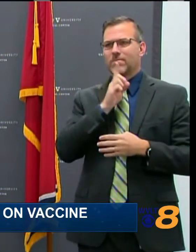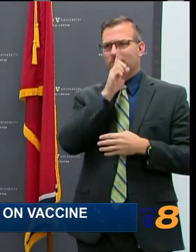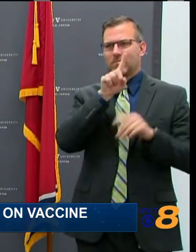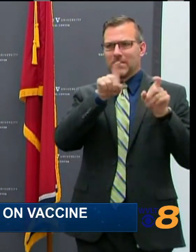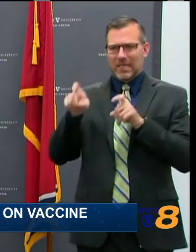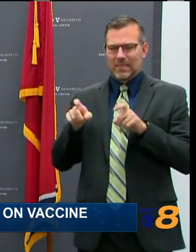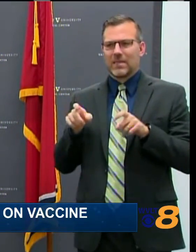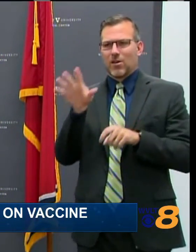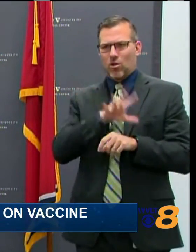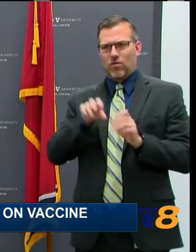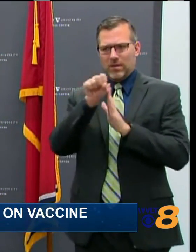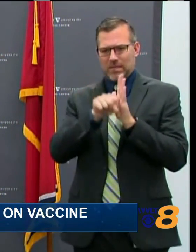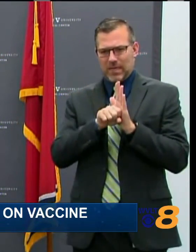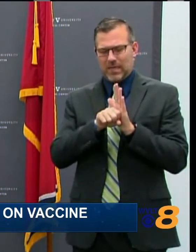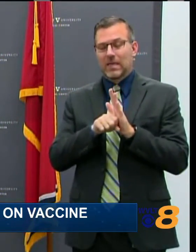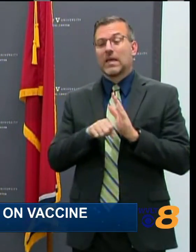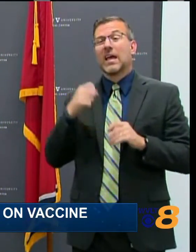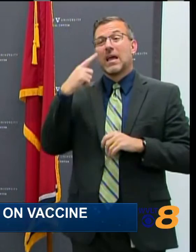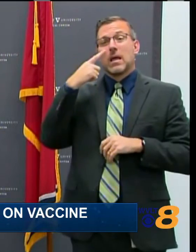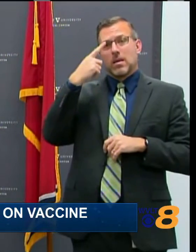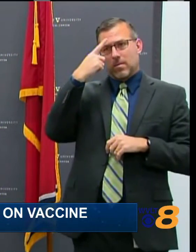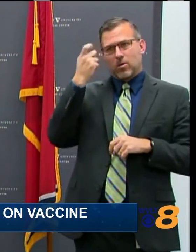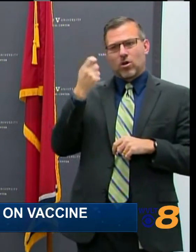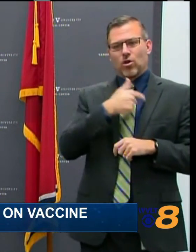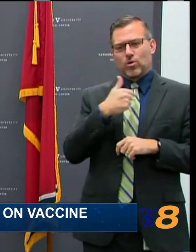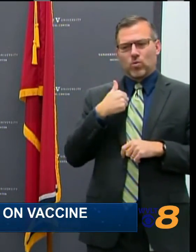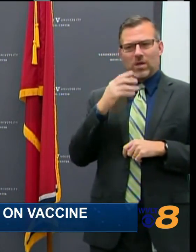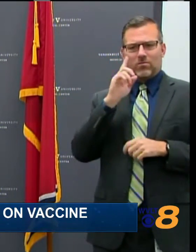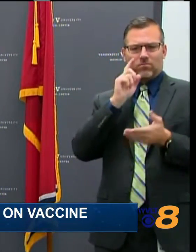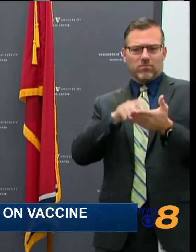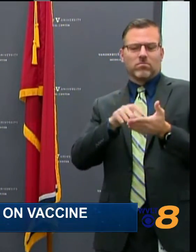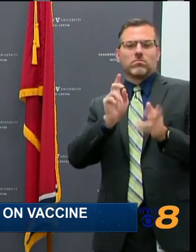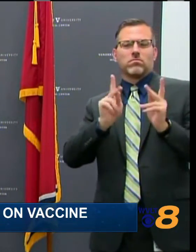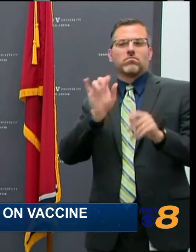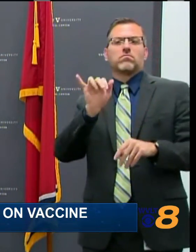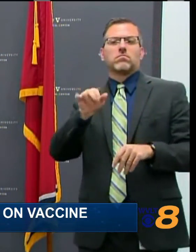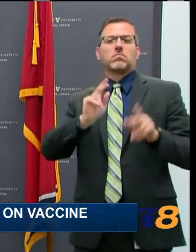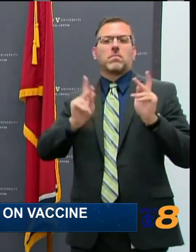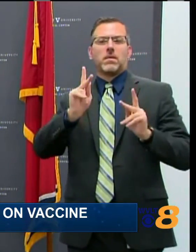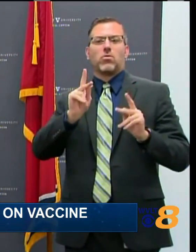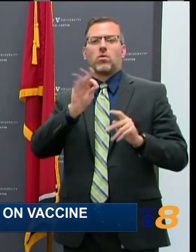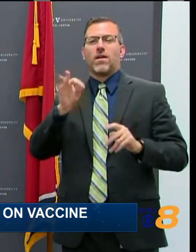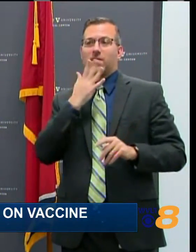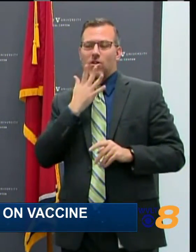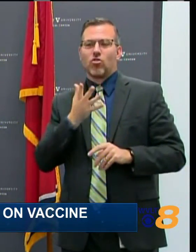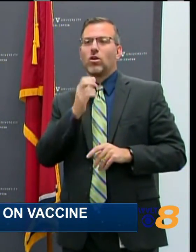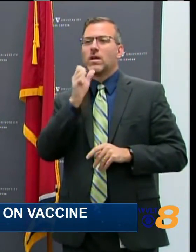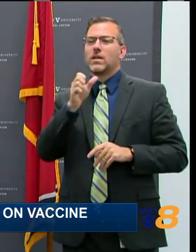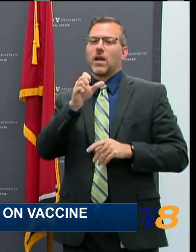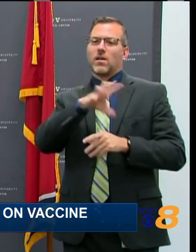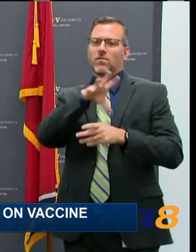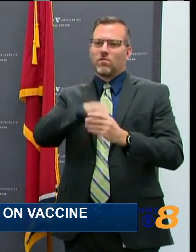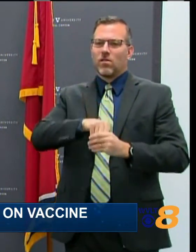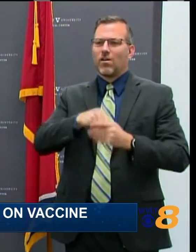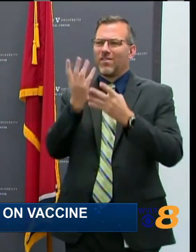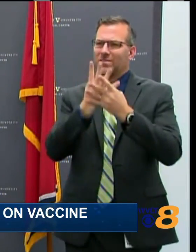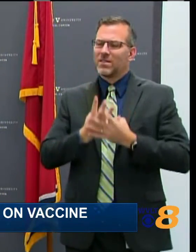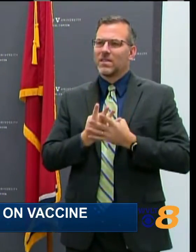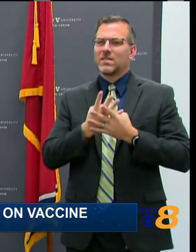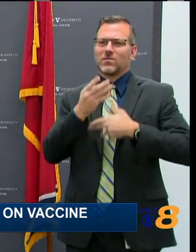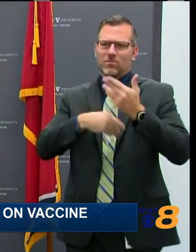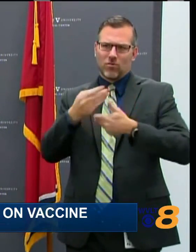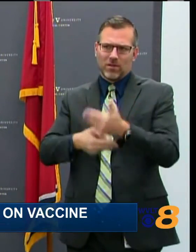strategy across the state, because we recognized that people of color were not engaging in the testing process to the degree that we